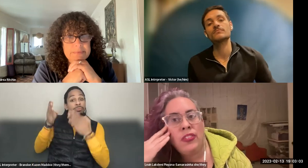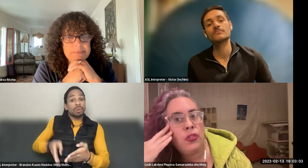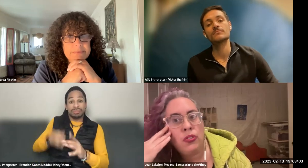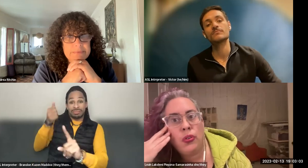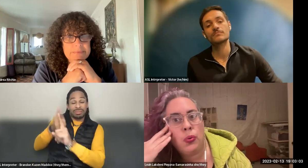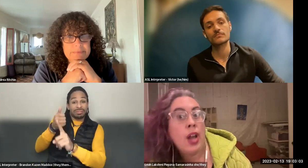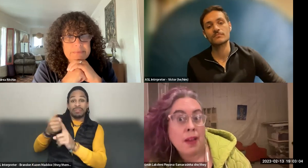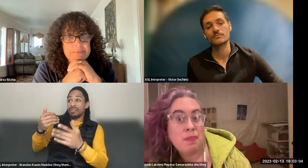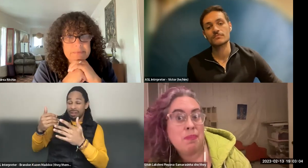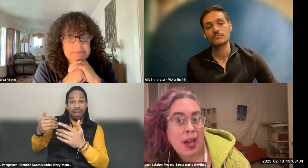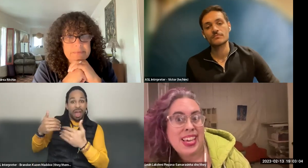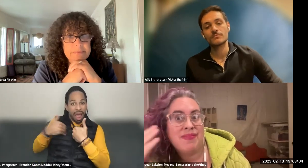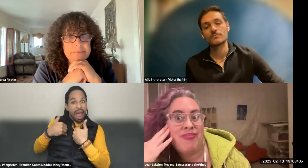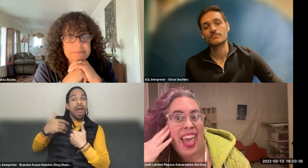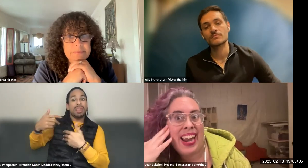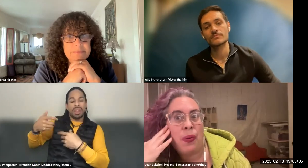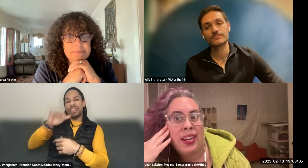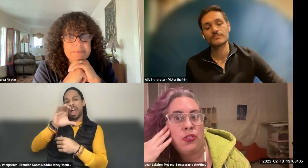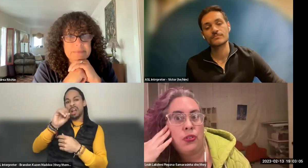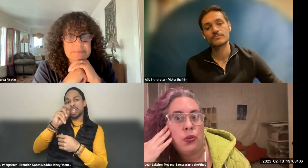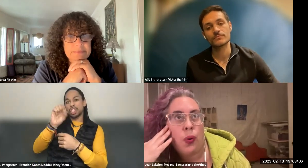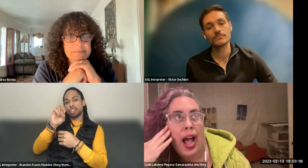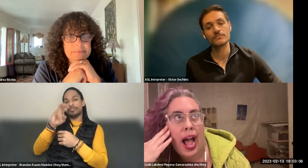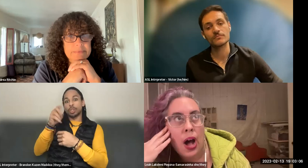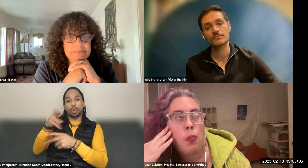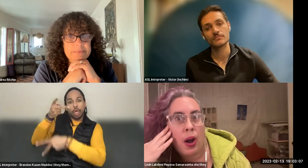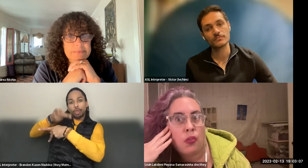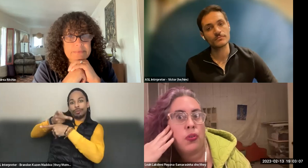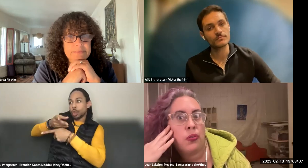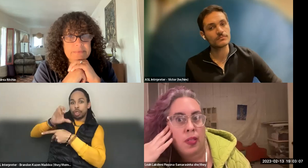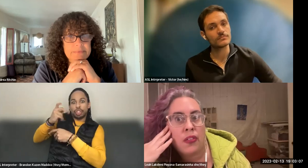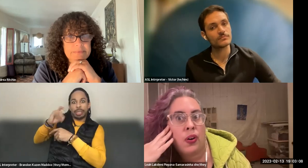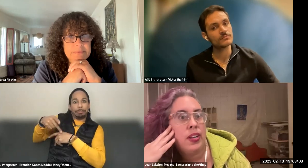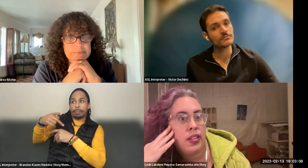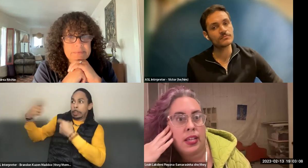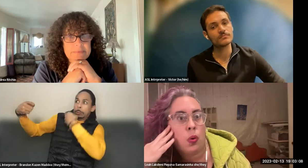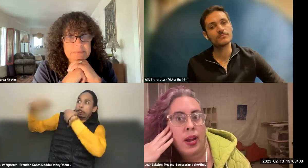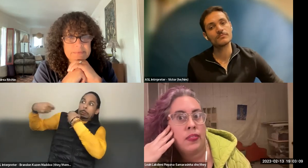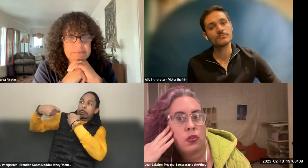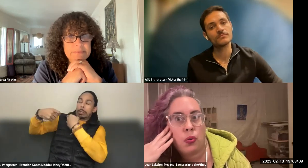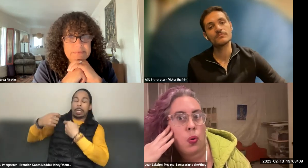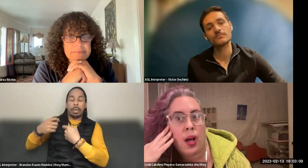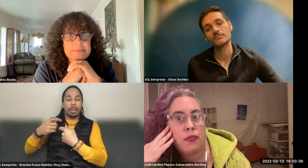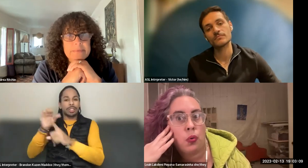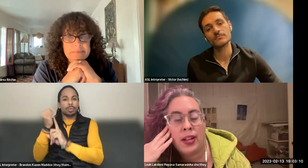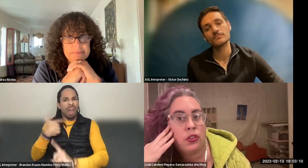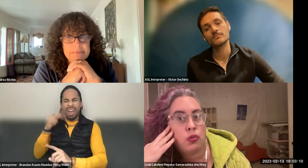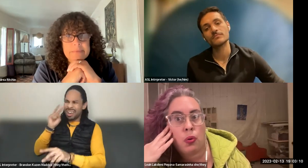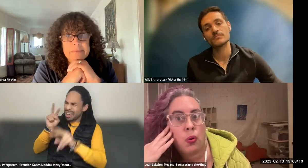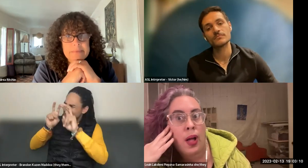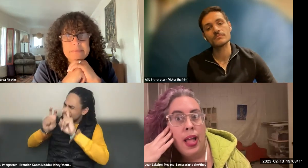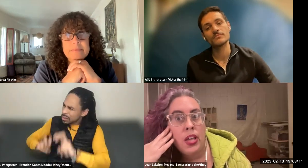I ran into, not by me, and I ran into how powerful those laws are in taking away the control of your